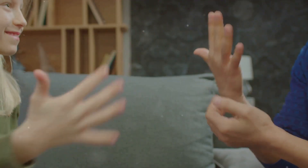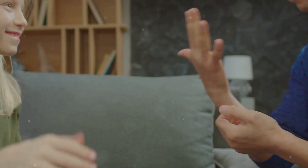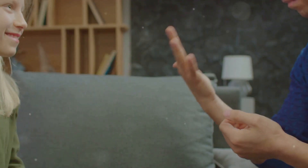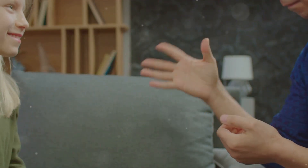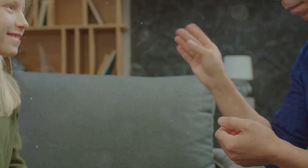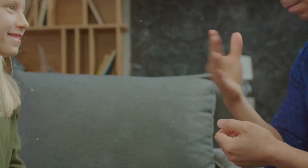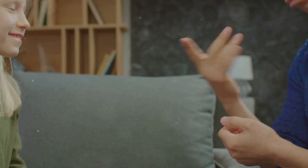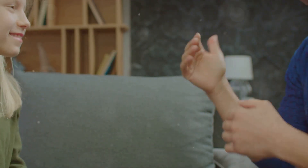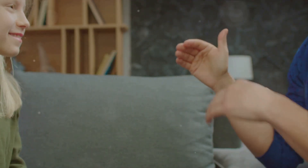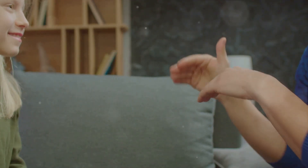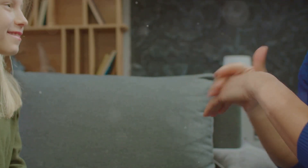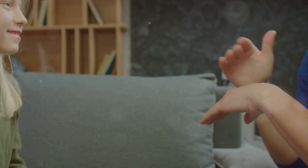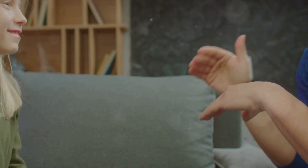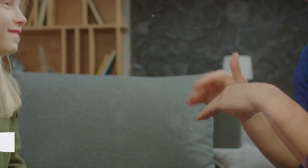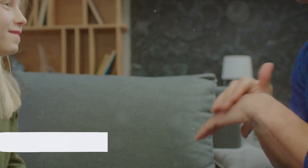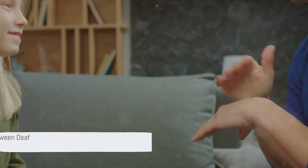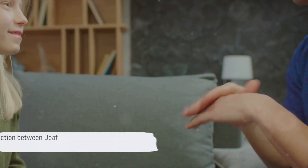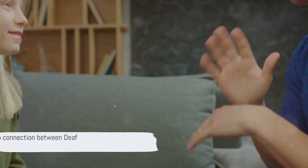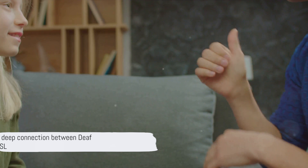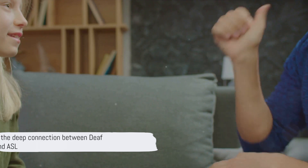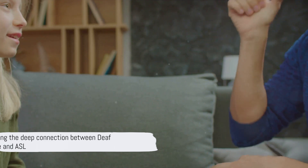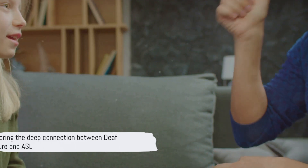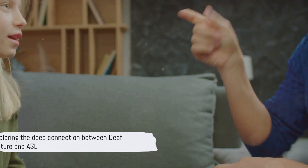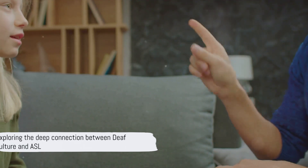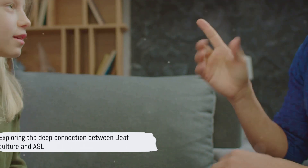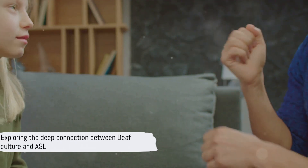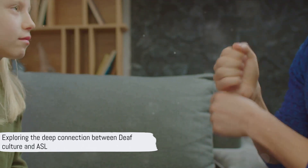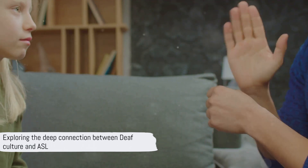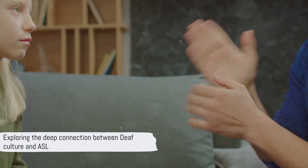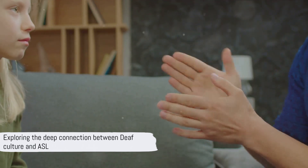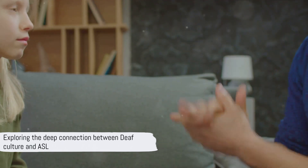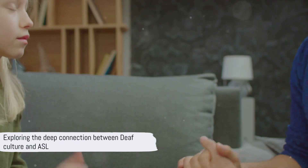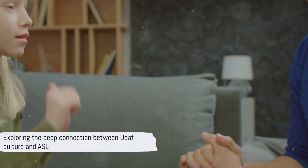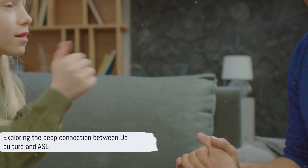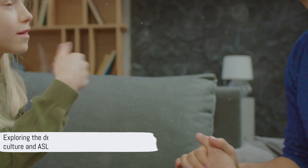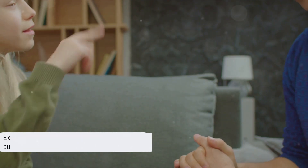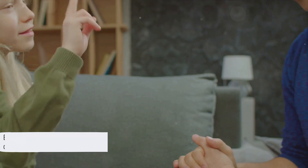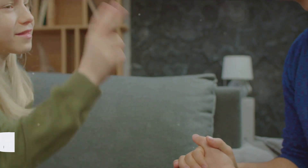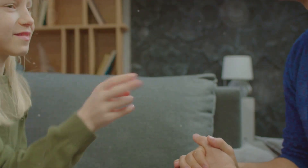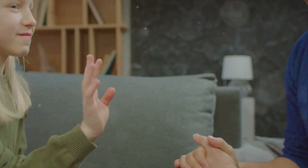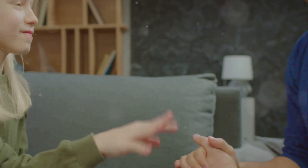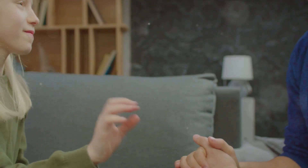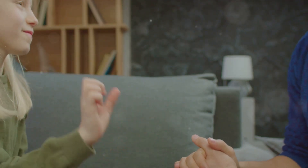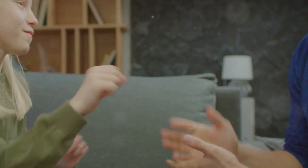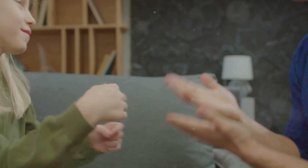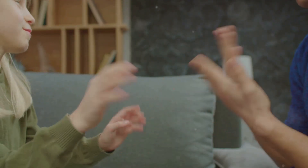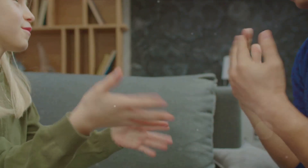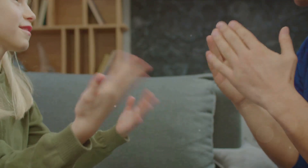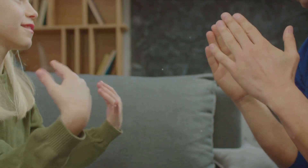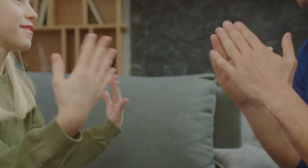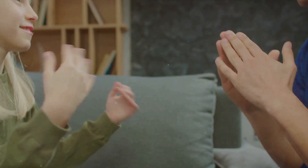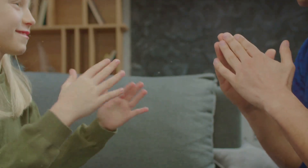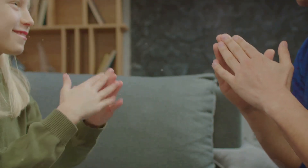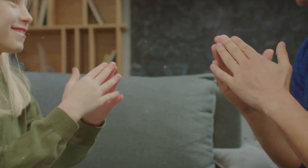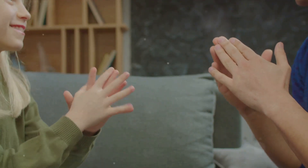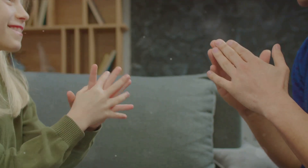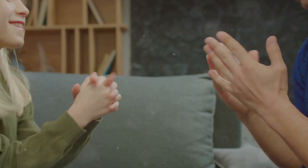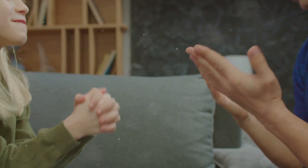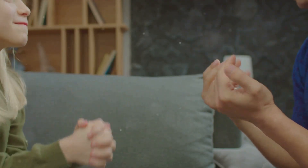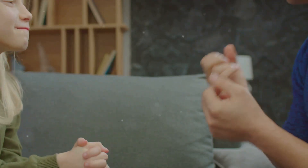understand the deaf experience. These values give us a glimpse into the rich tapestry of deaf culture and its deep-rooted connection to American sign